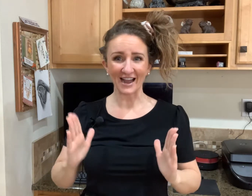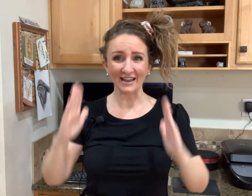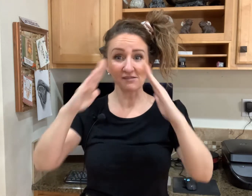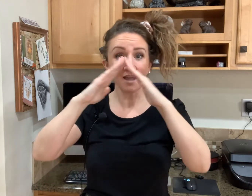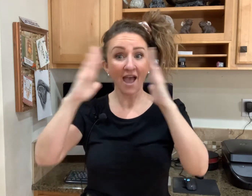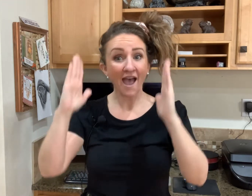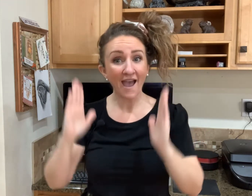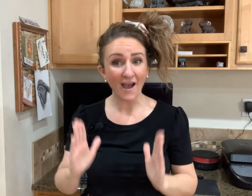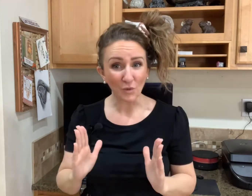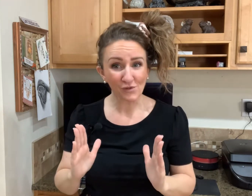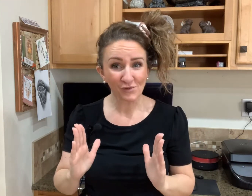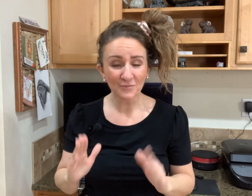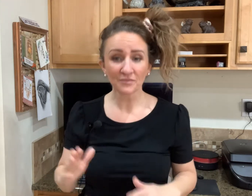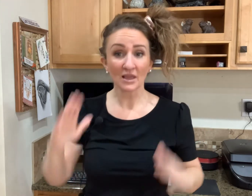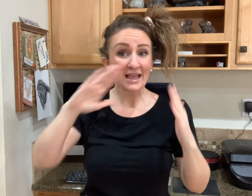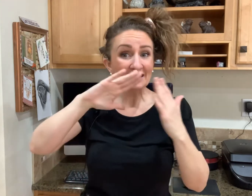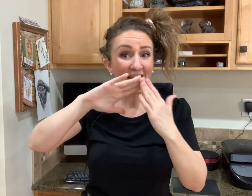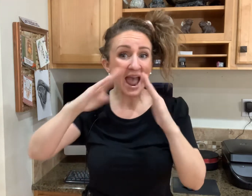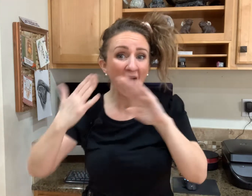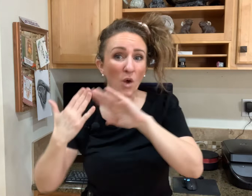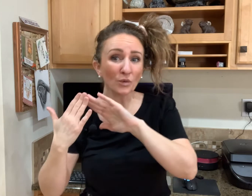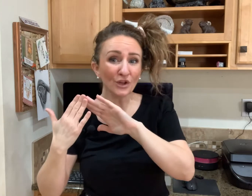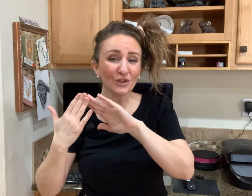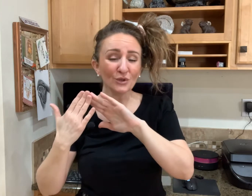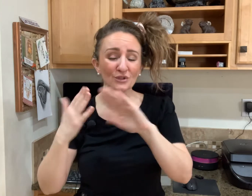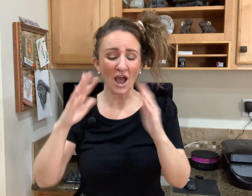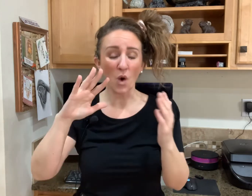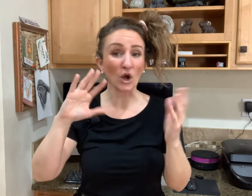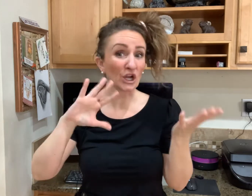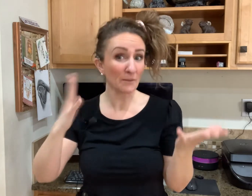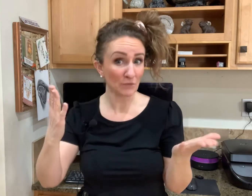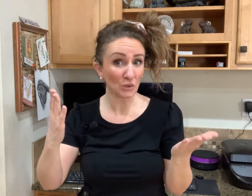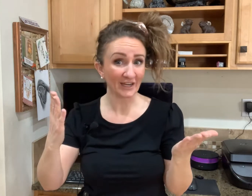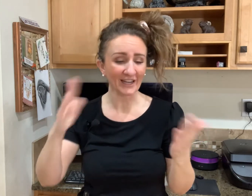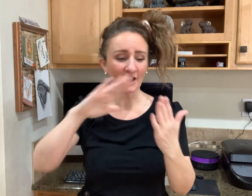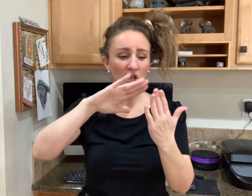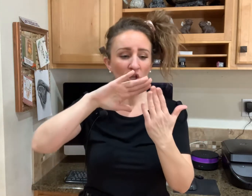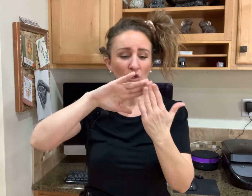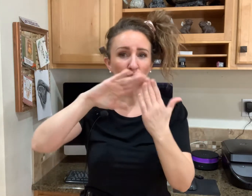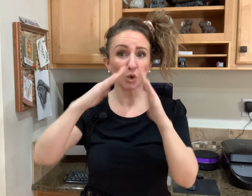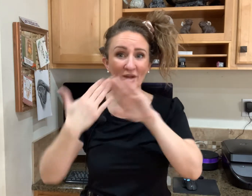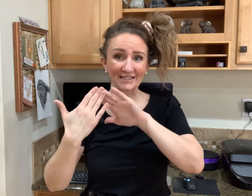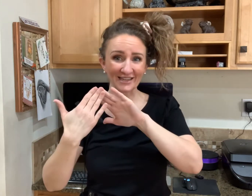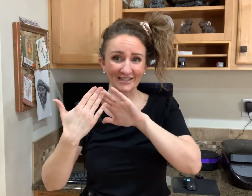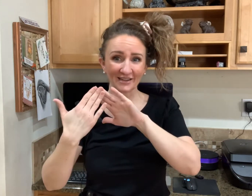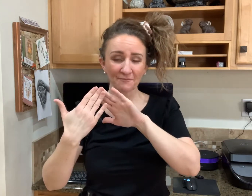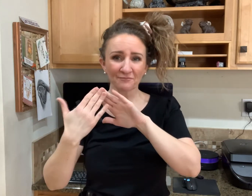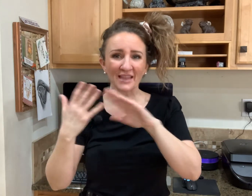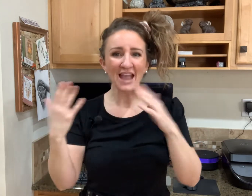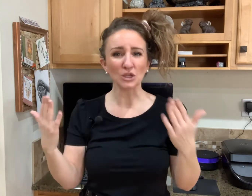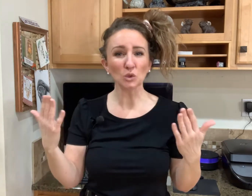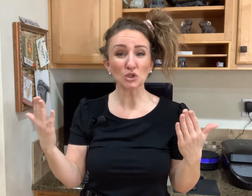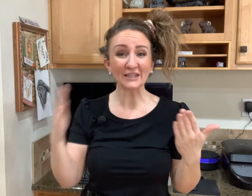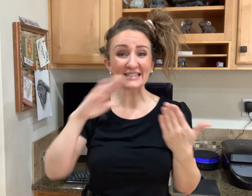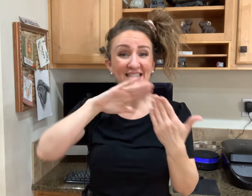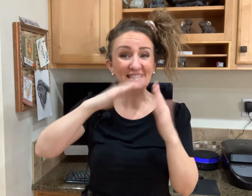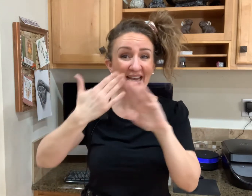sides, house. Town, or community, you twist it. And usually city,